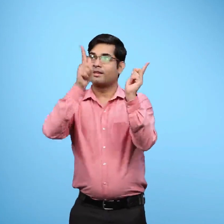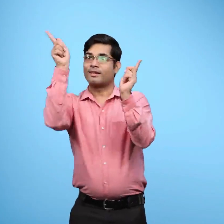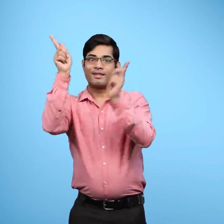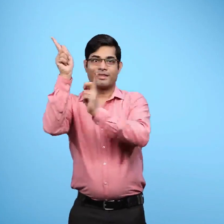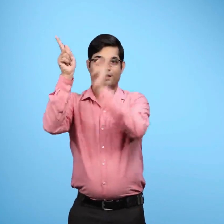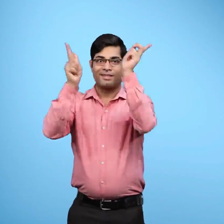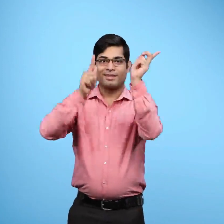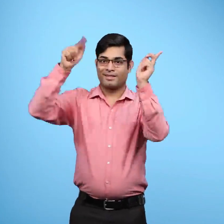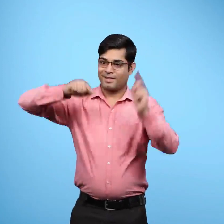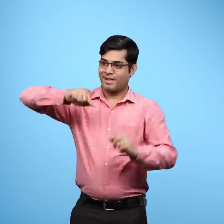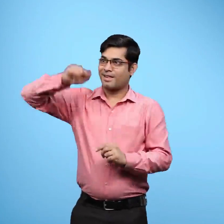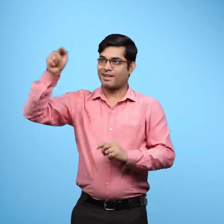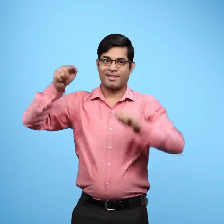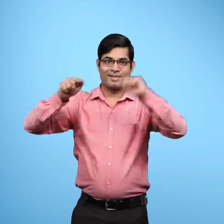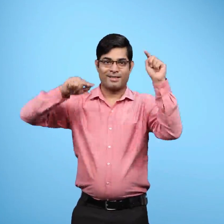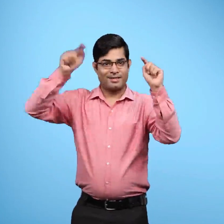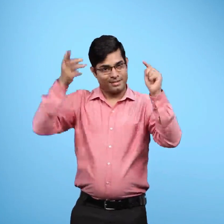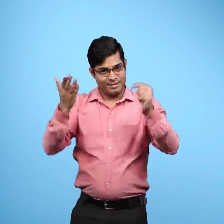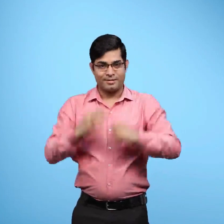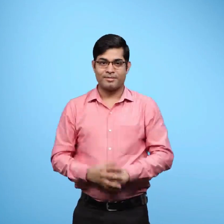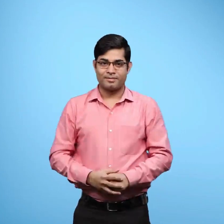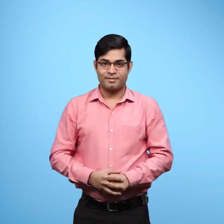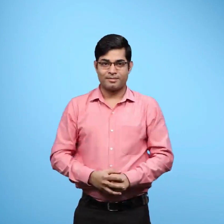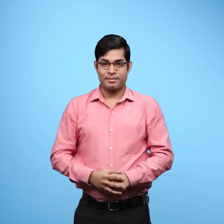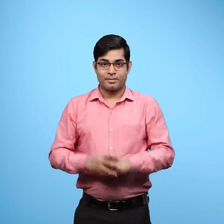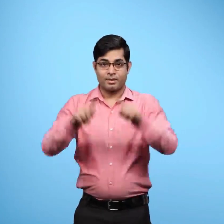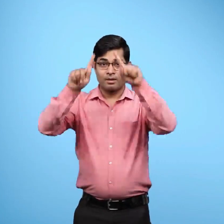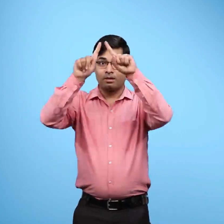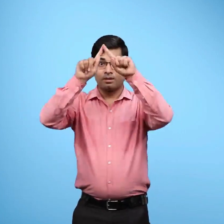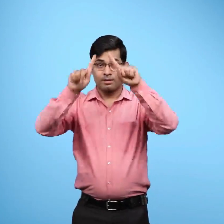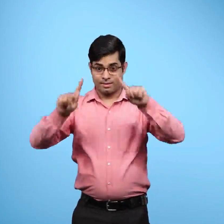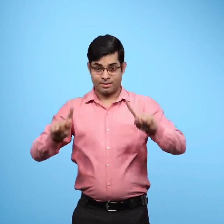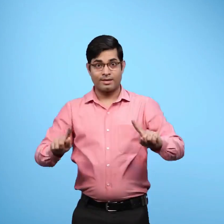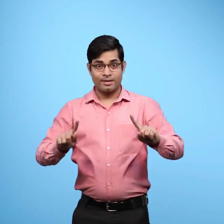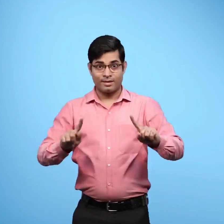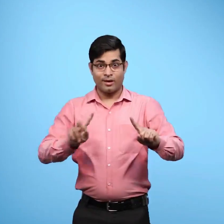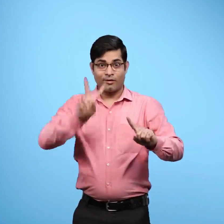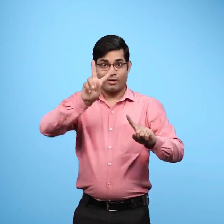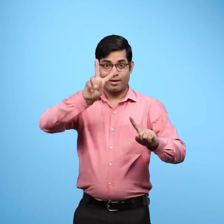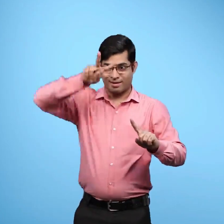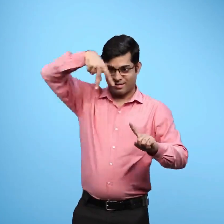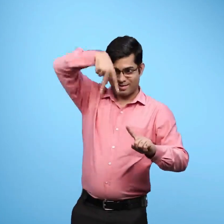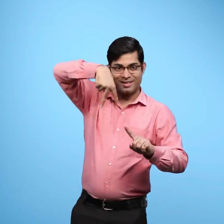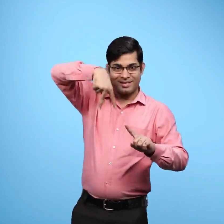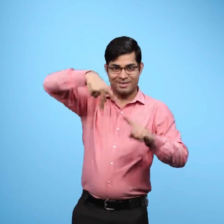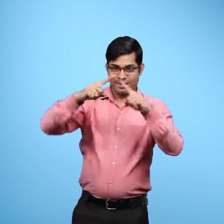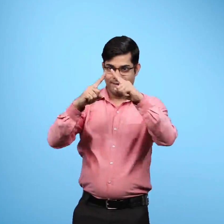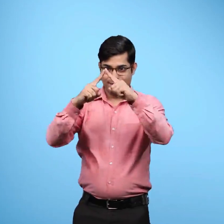and branches with outward slanting lines. Each branch has few curved lines on